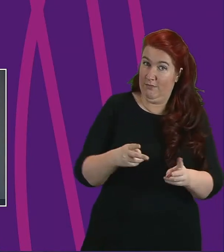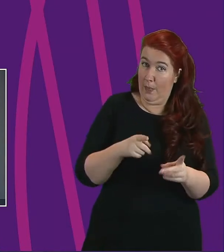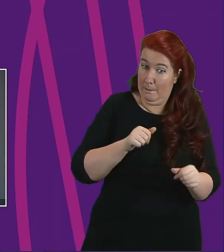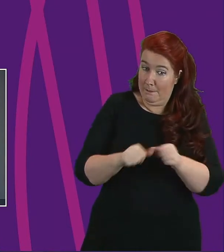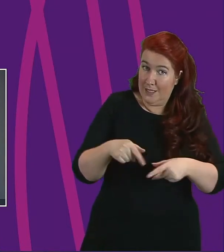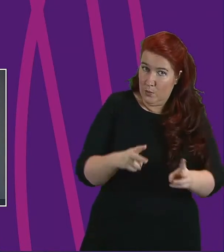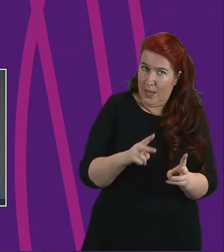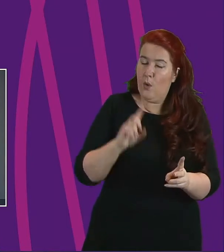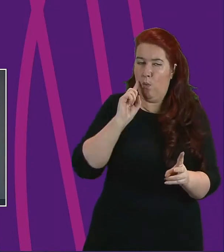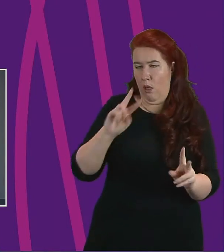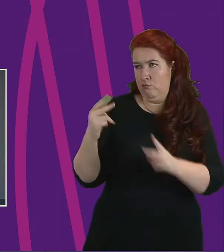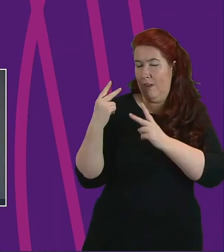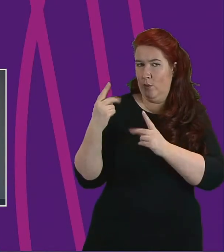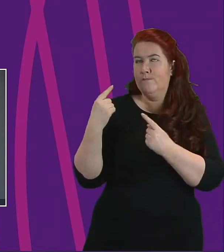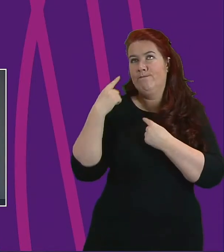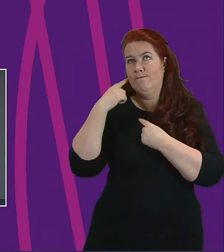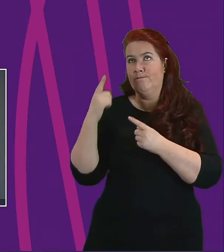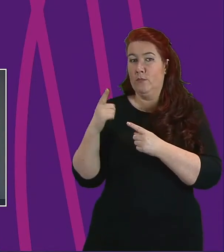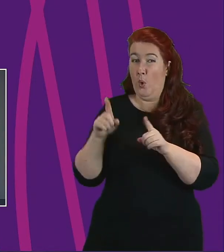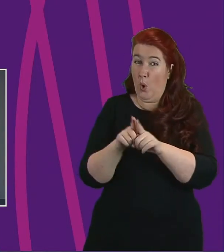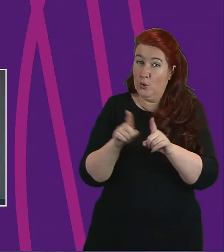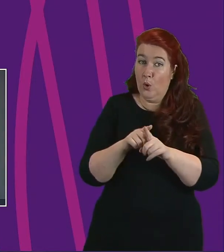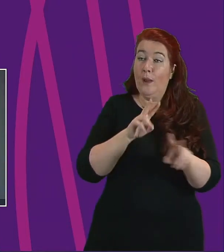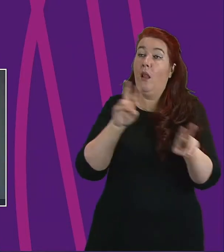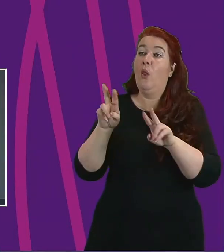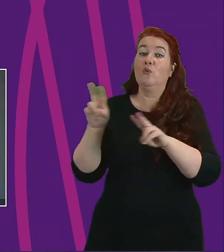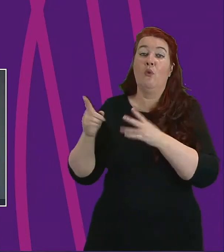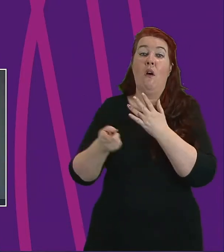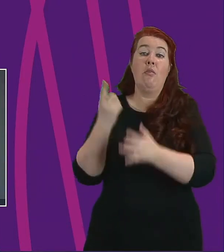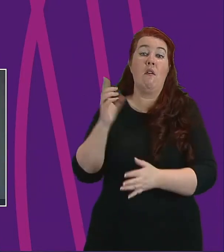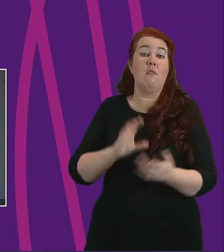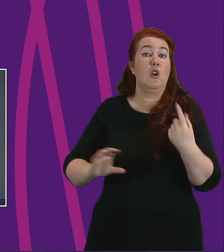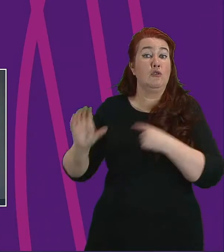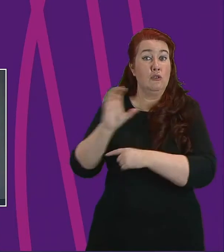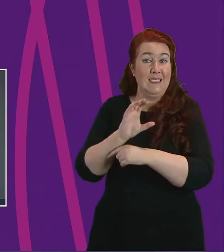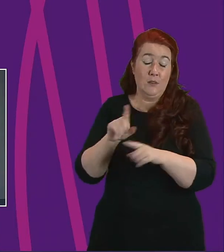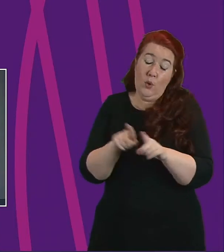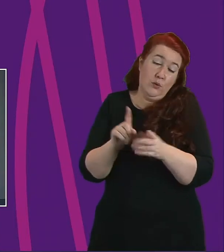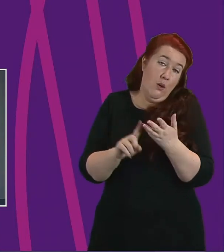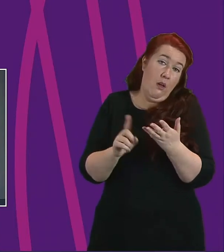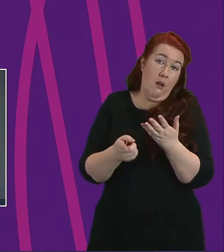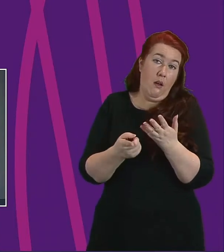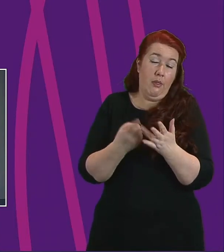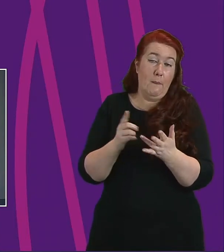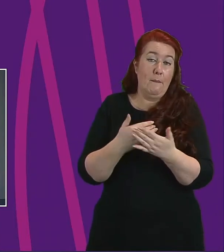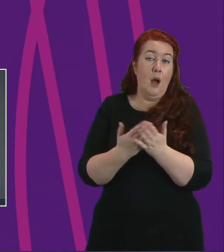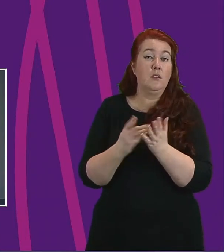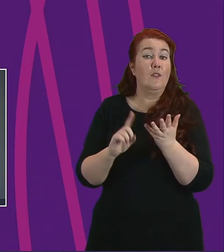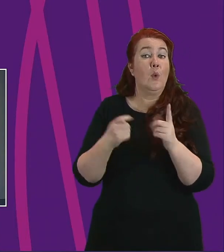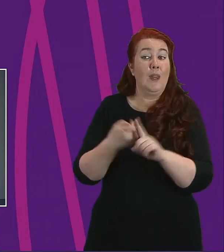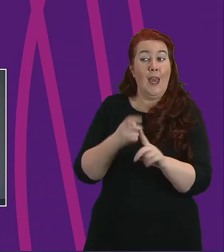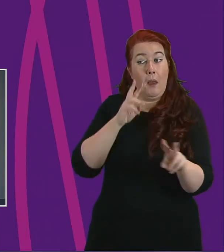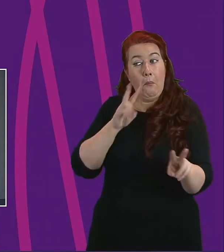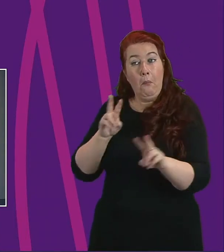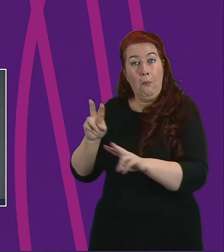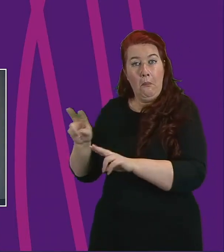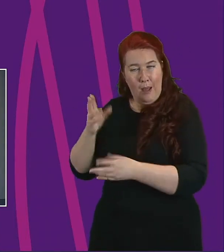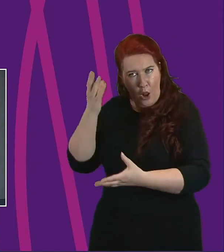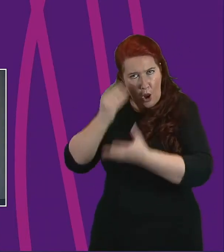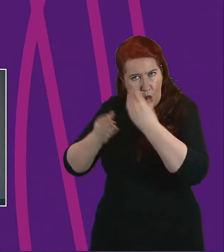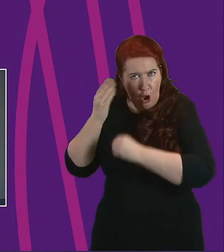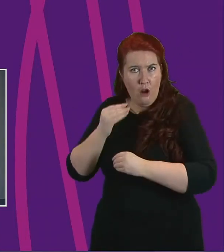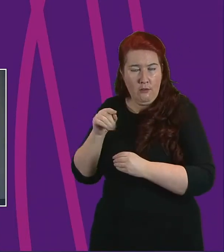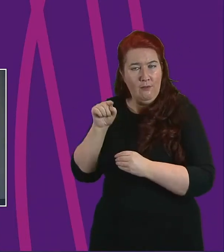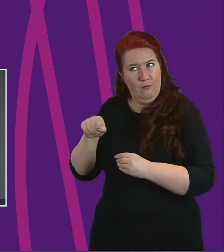will include learning from the experience of other countries, including in other parts of the United Kingdom, as they begin to open some of their